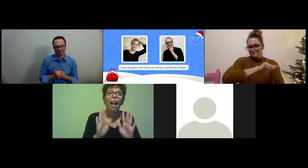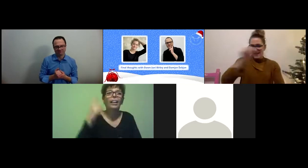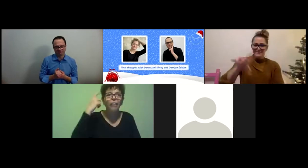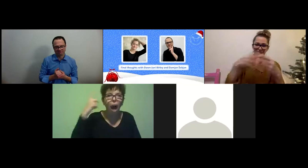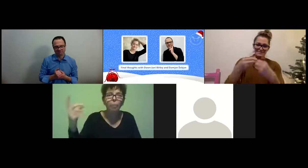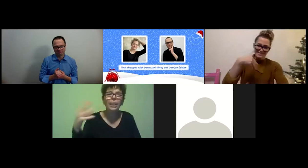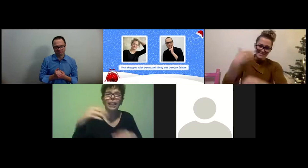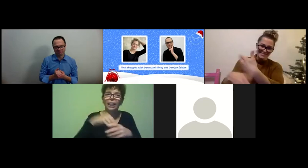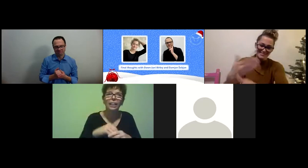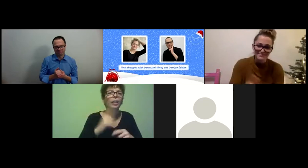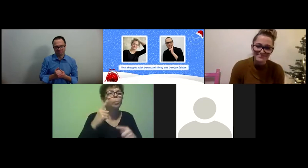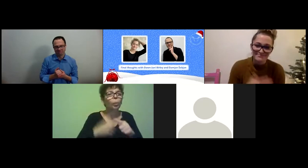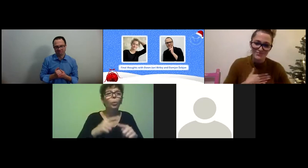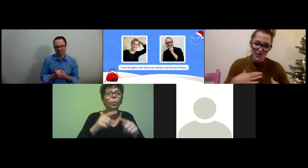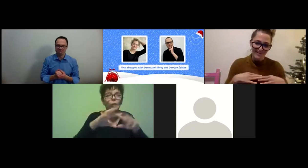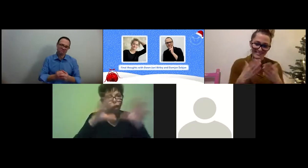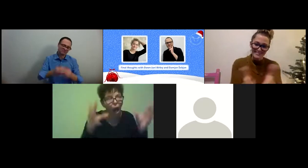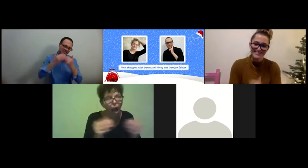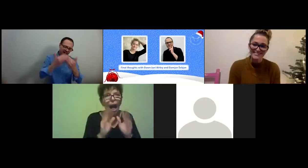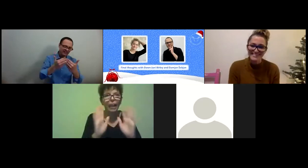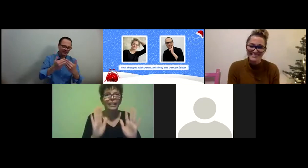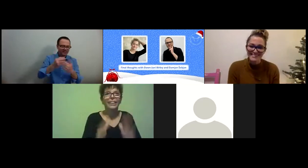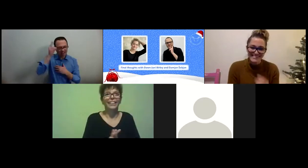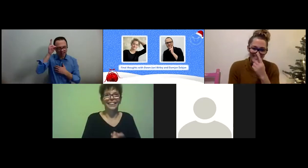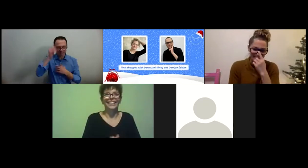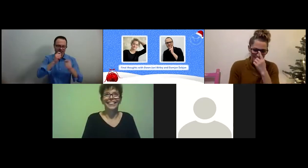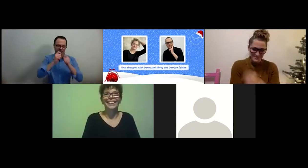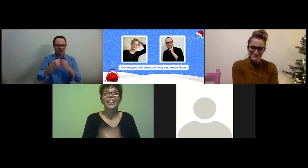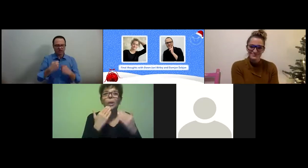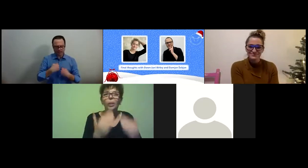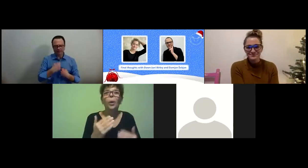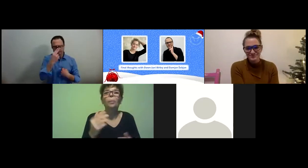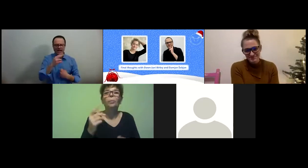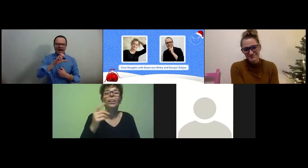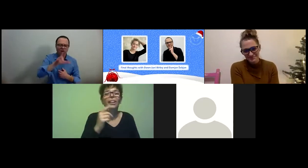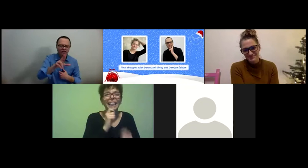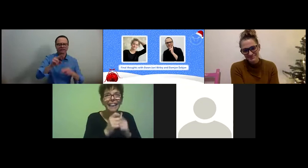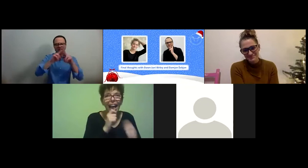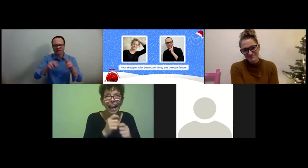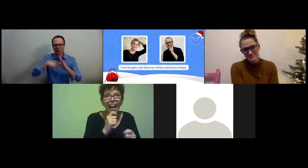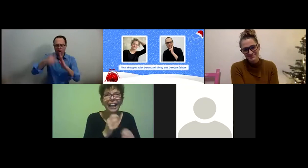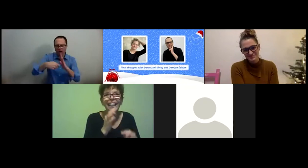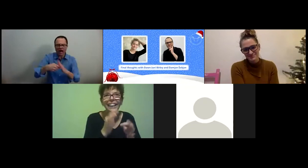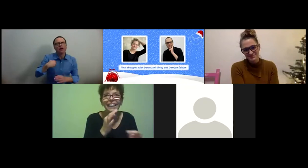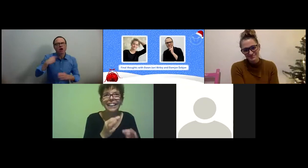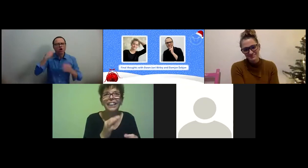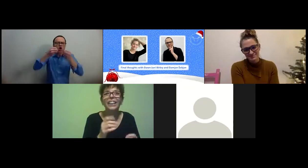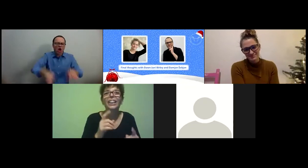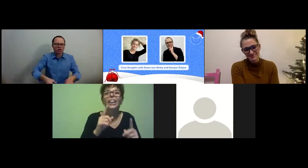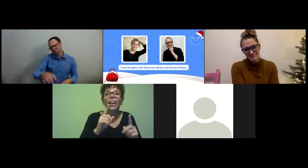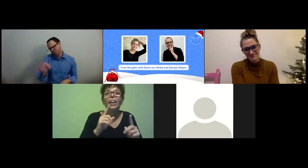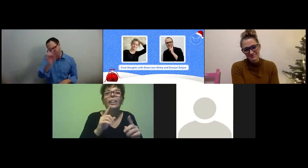family. And your family can have you back, Damien, Dami. Thank you, Dawn.